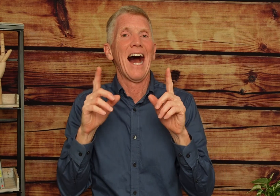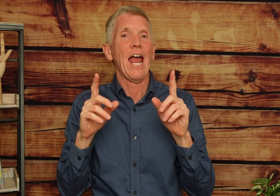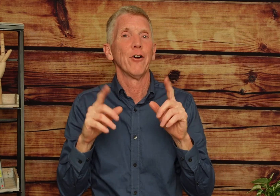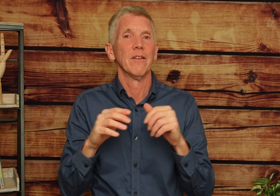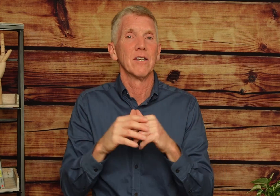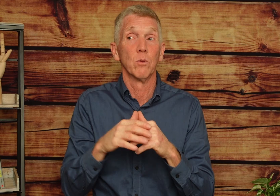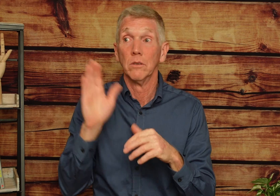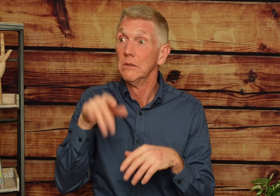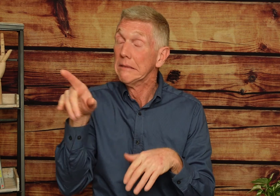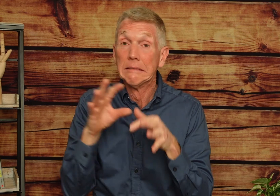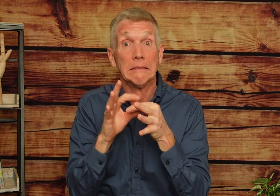irony in this one.